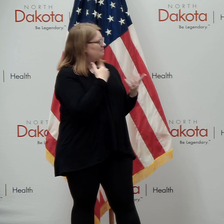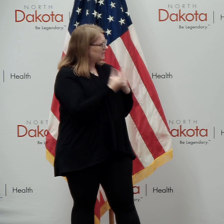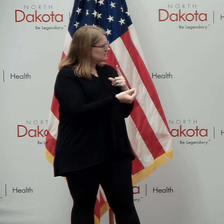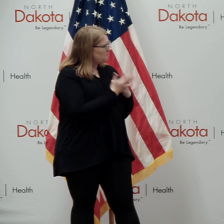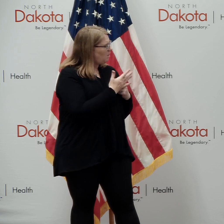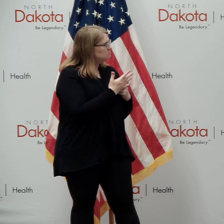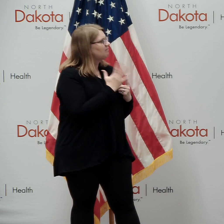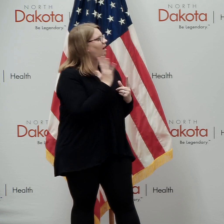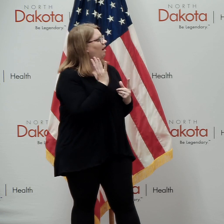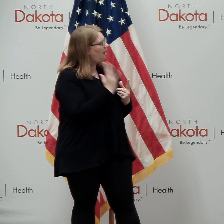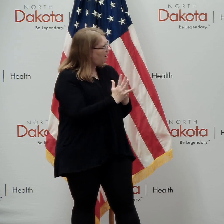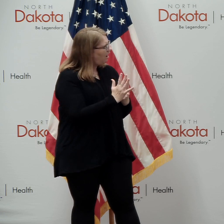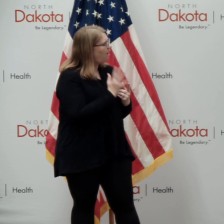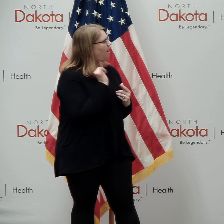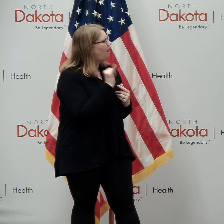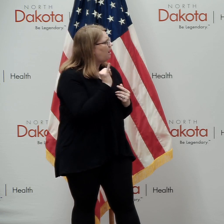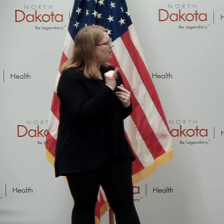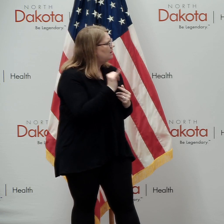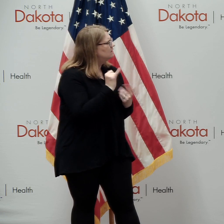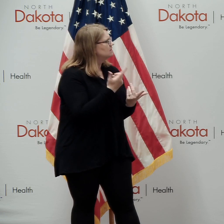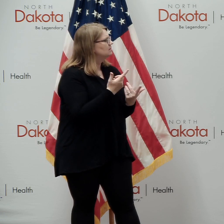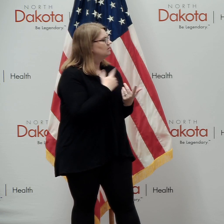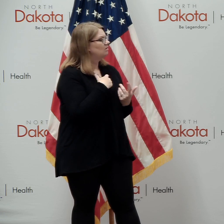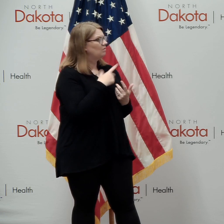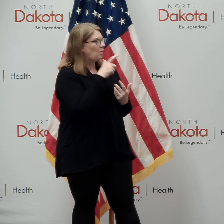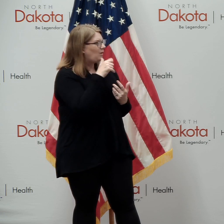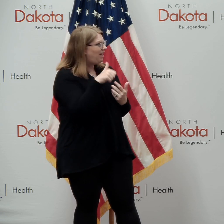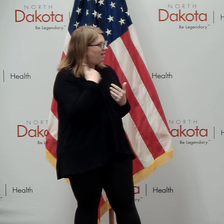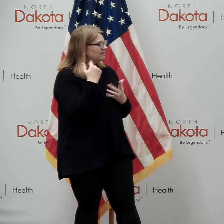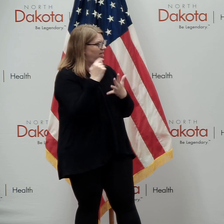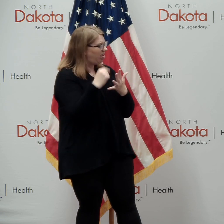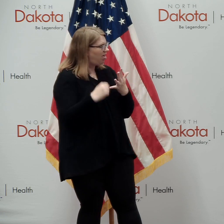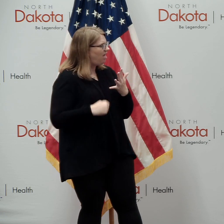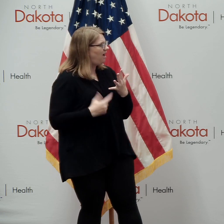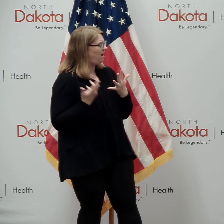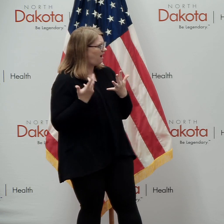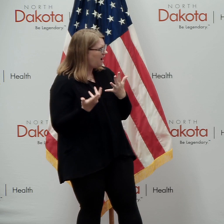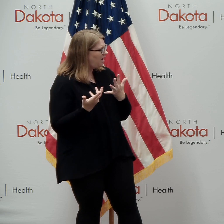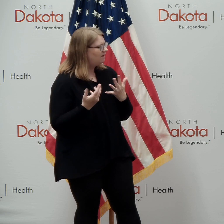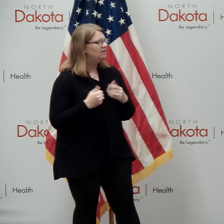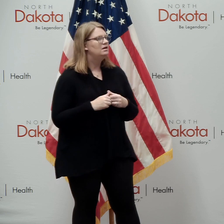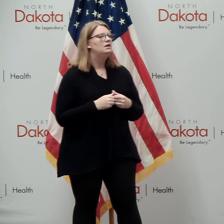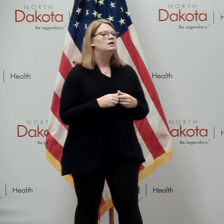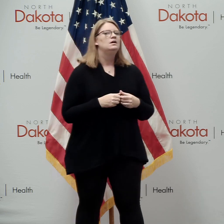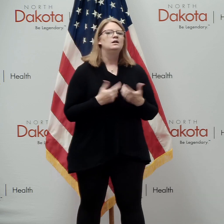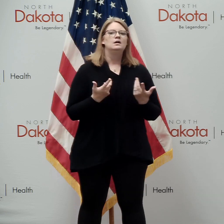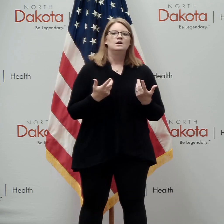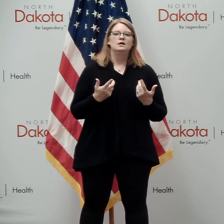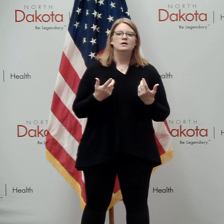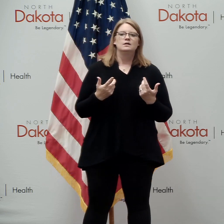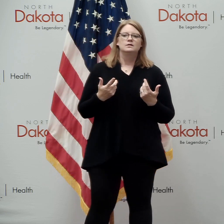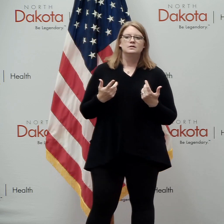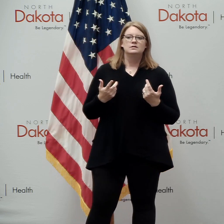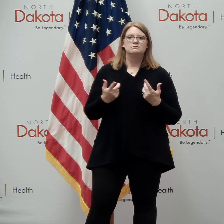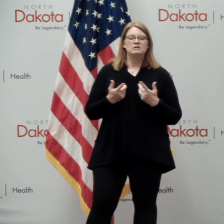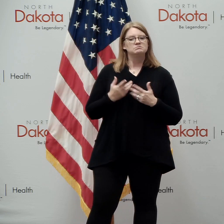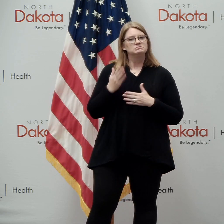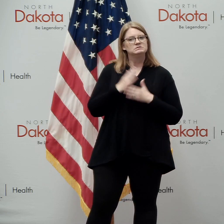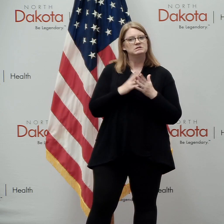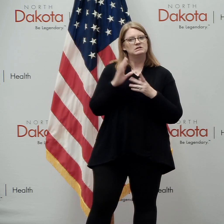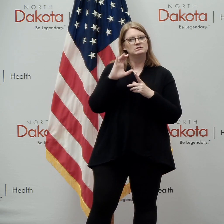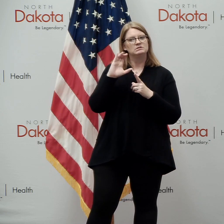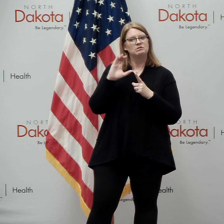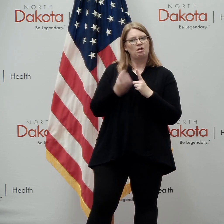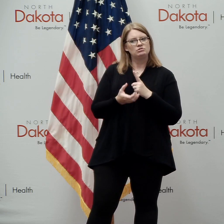exposed. And they may want to know who might also have been exposed so you could help them. In countries, culturally, some